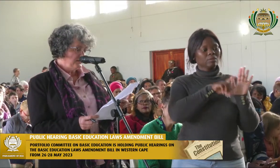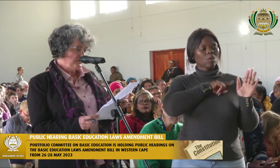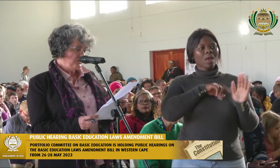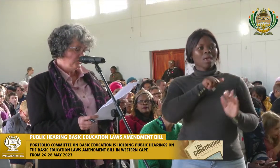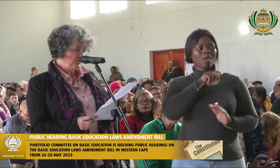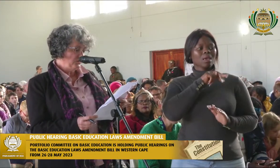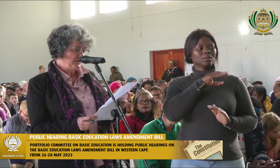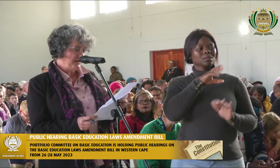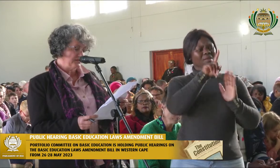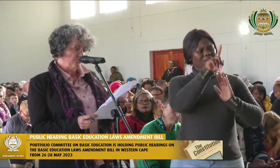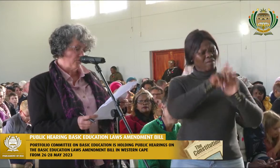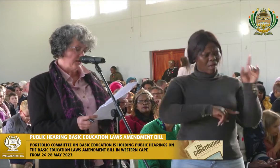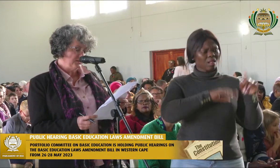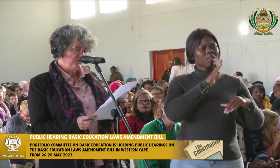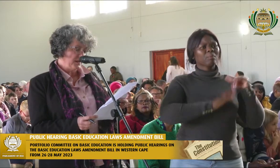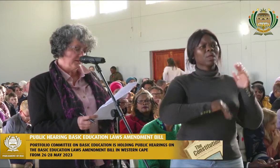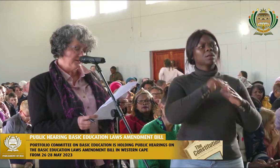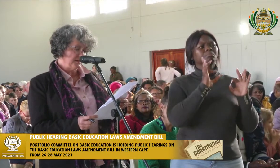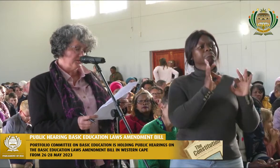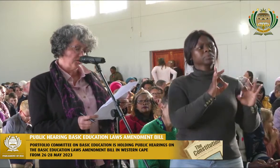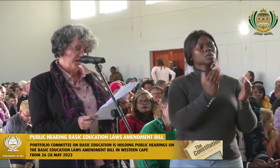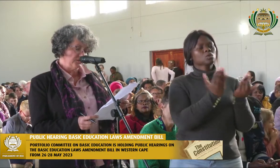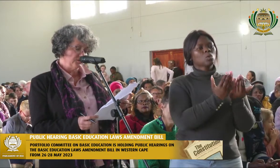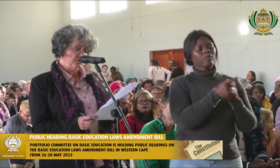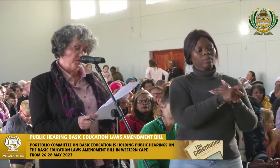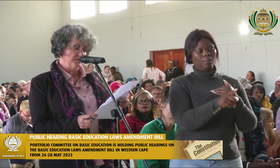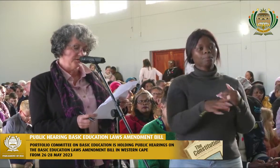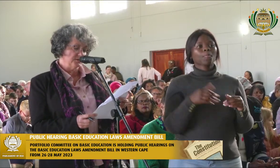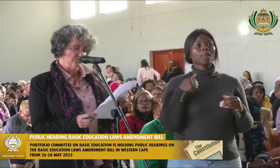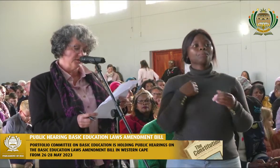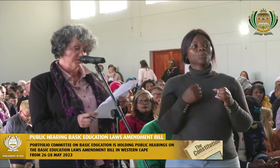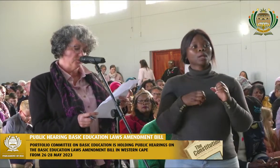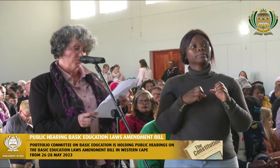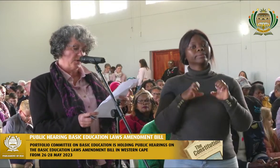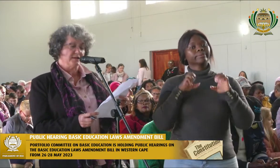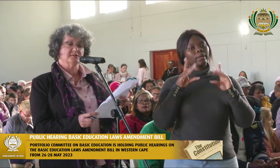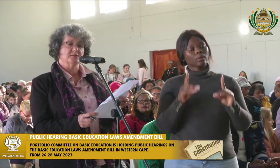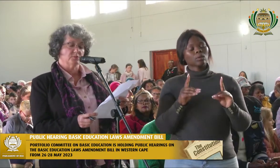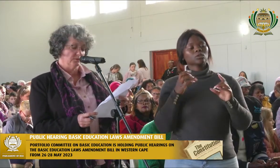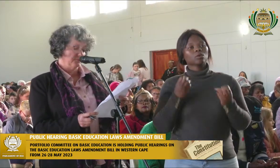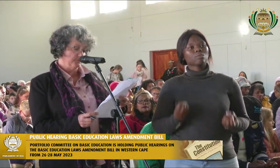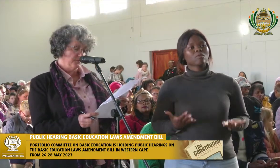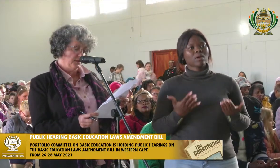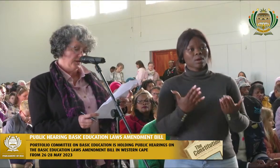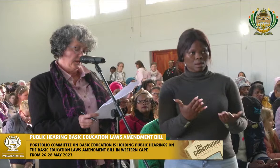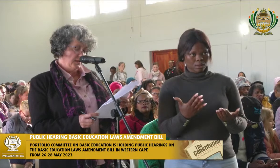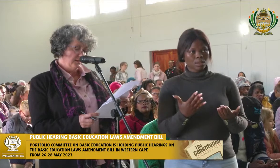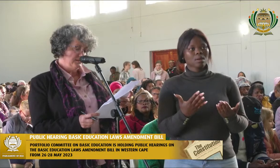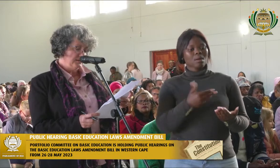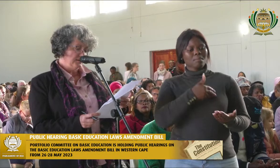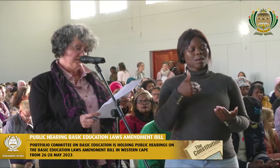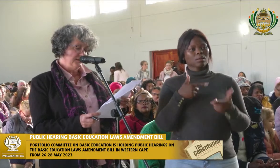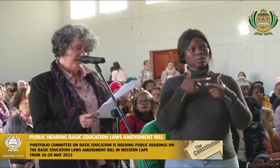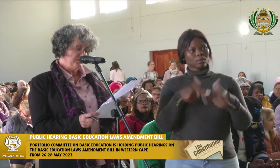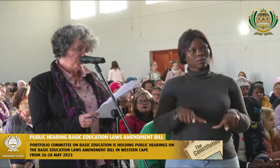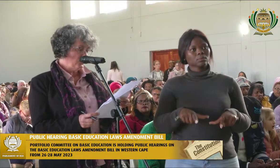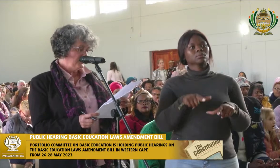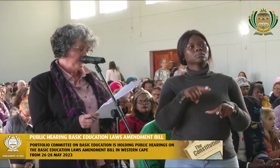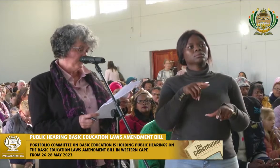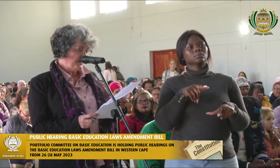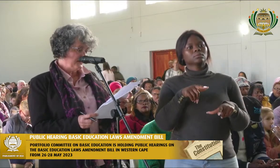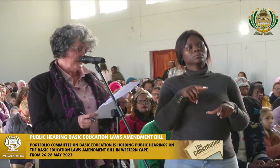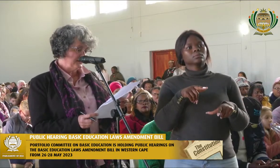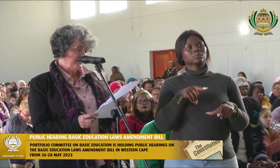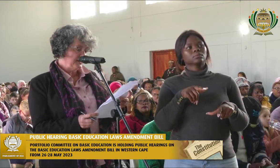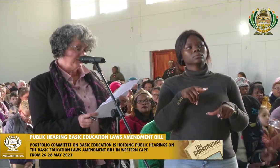The Constitution protects the right to mother tongue education where this is reasonable, practicable. The DA